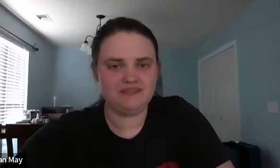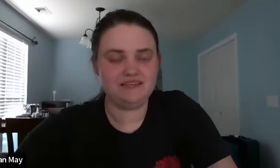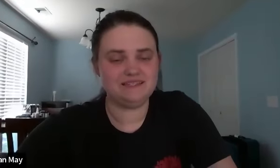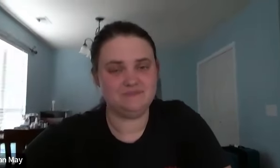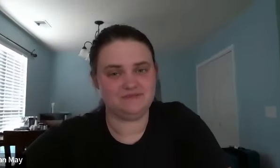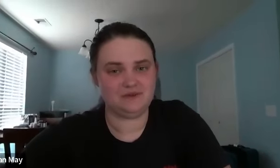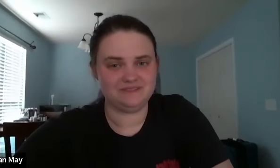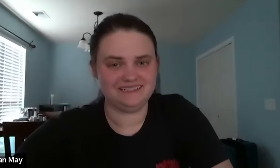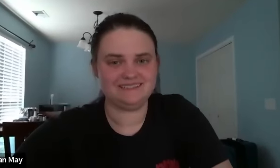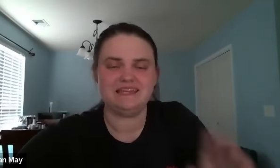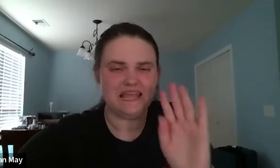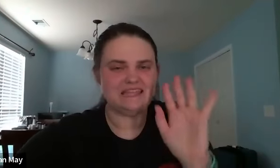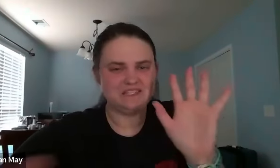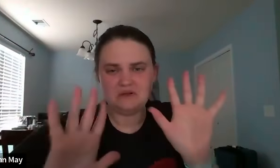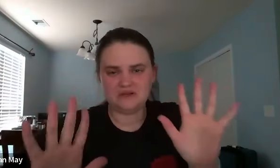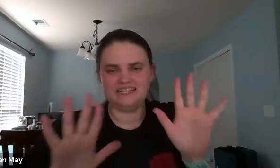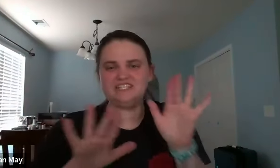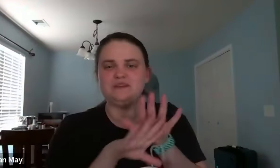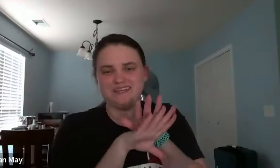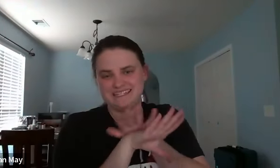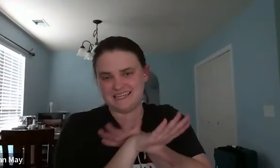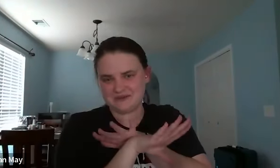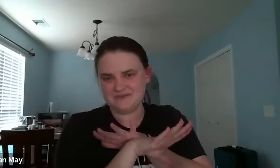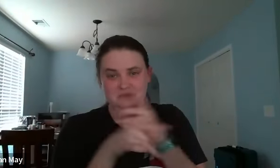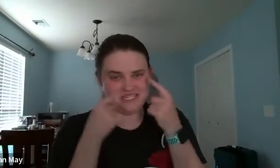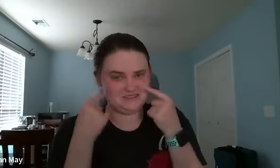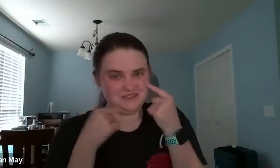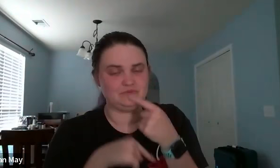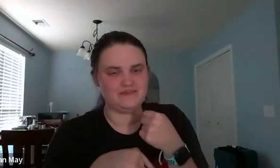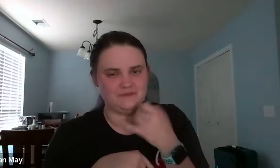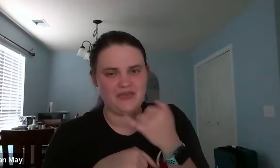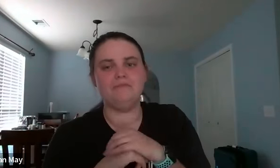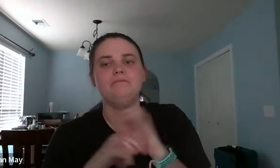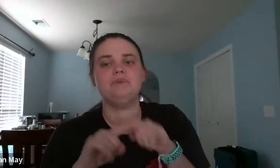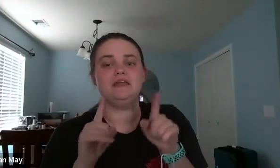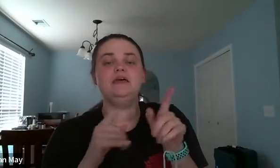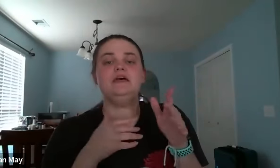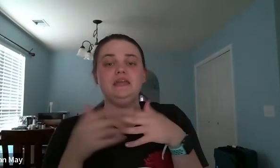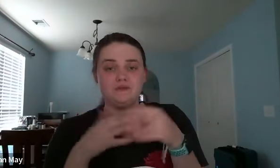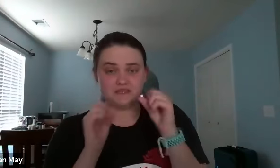having some difficulties. It's all good. It's just being very slow. So my cheeks are a little red from that. But anyways,